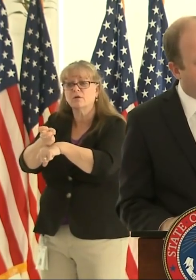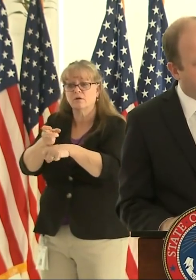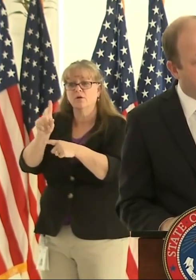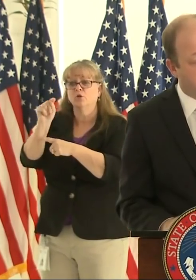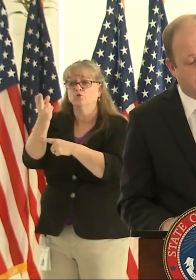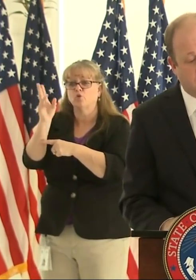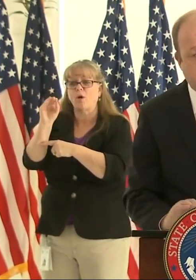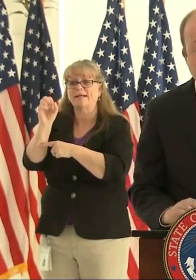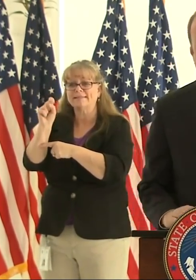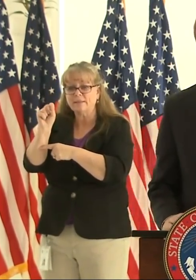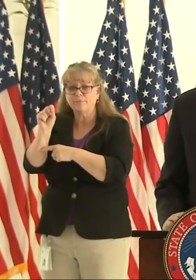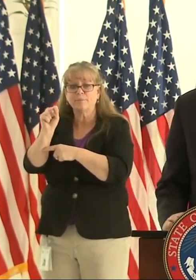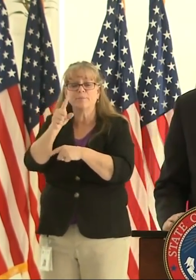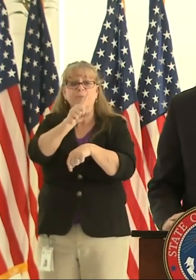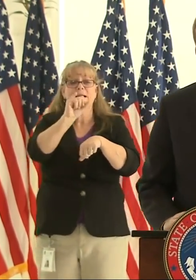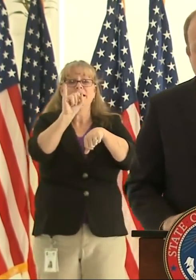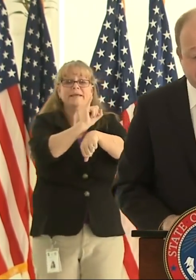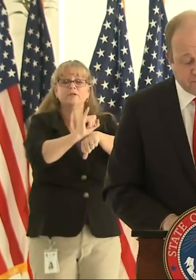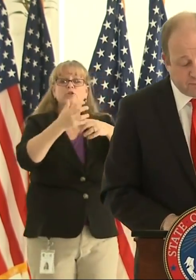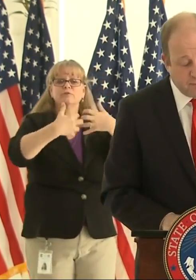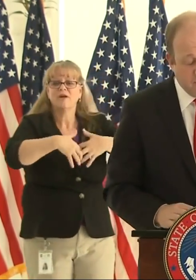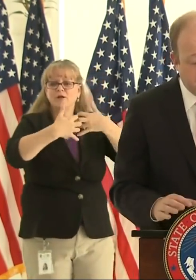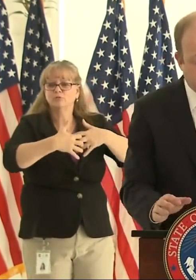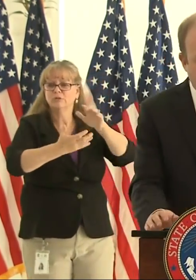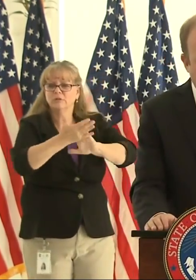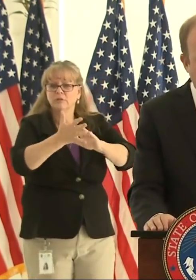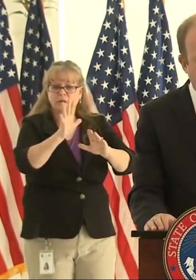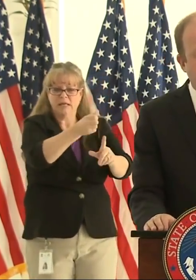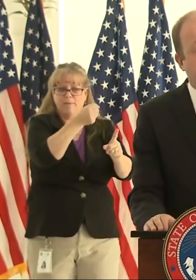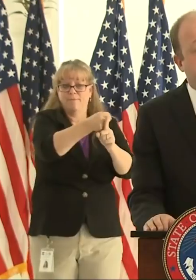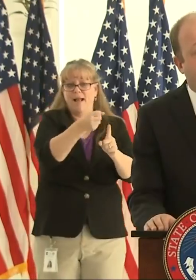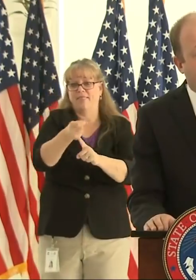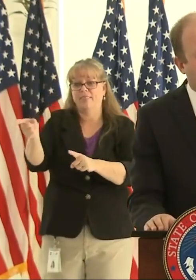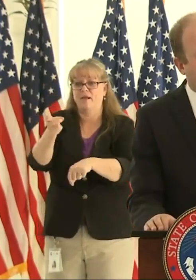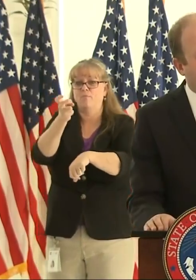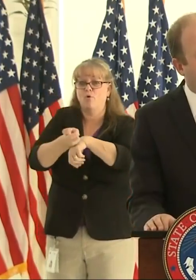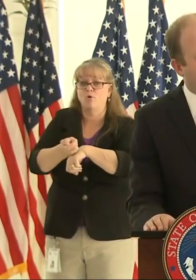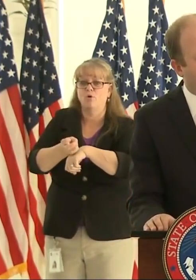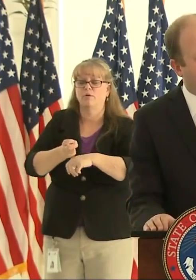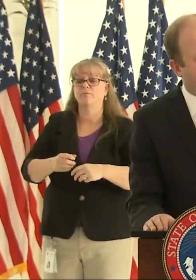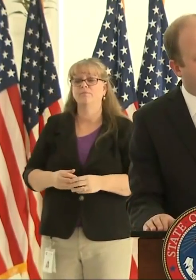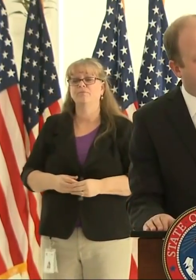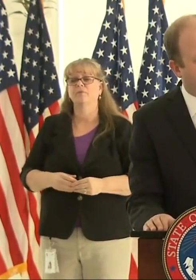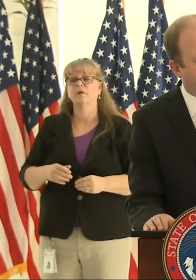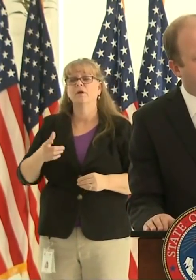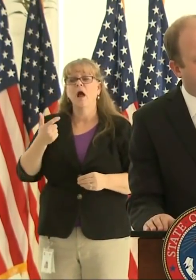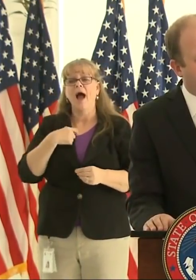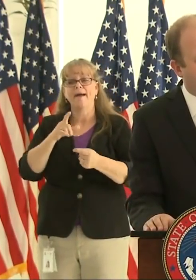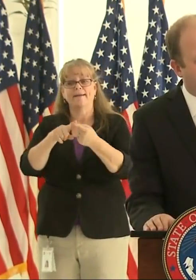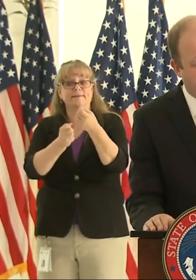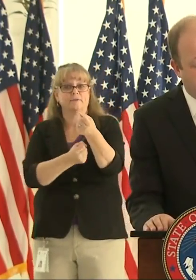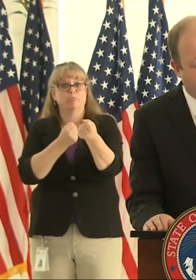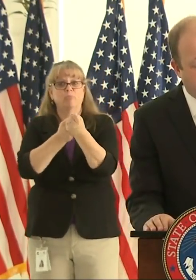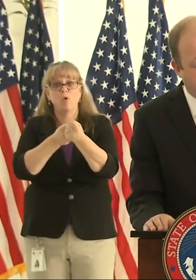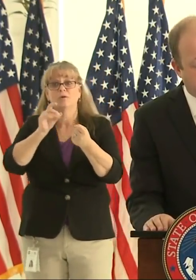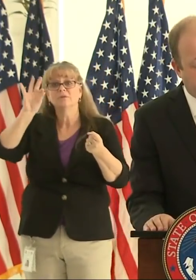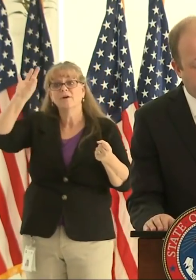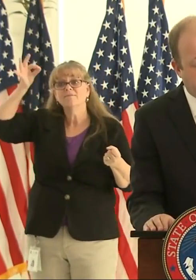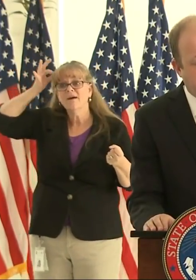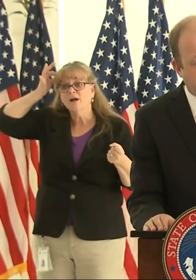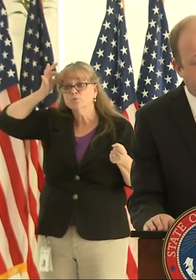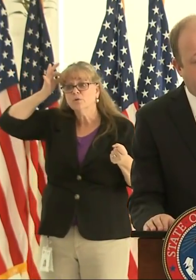have a longer tail in the recovery. And that's why I support federal efforts to target relief for the tourism and recreation industry. We